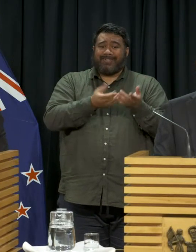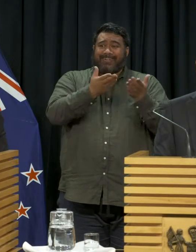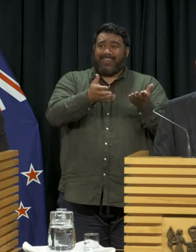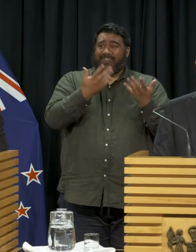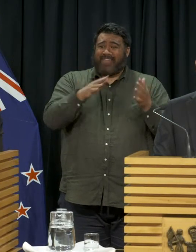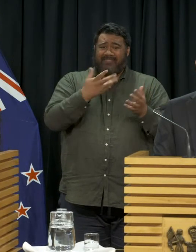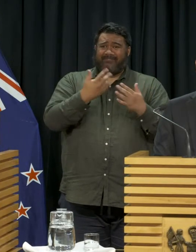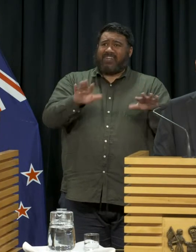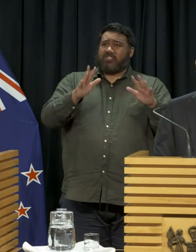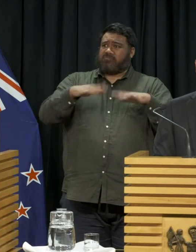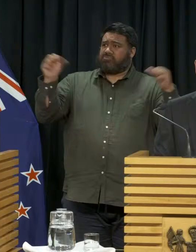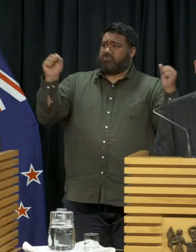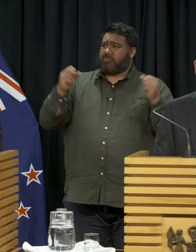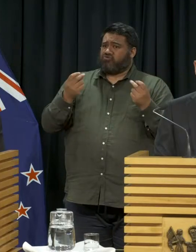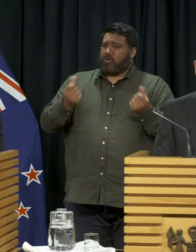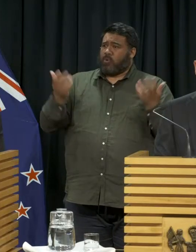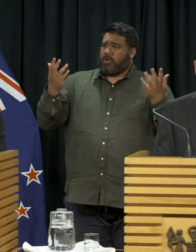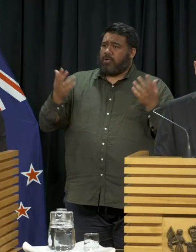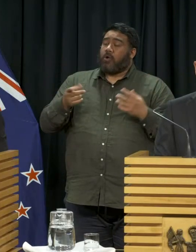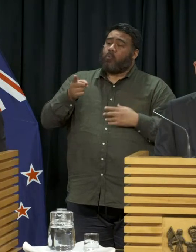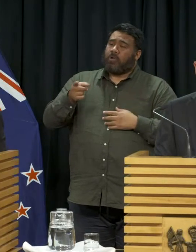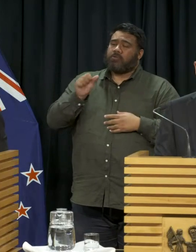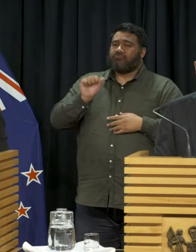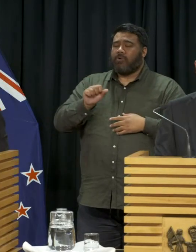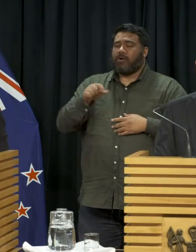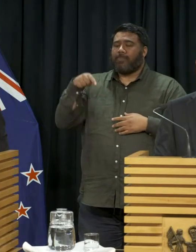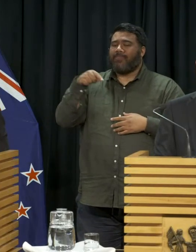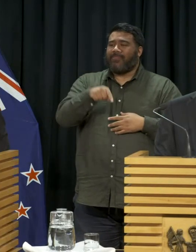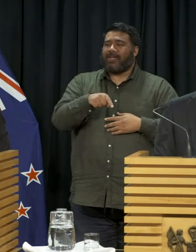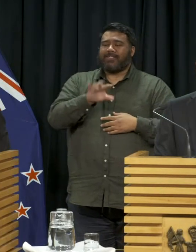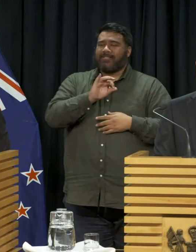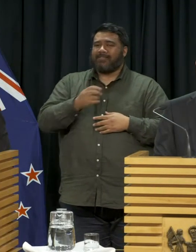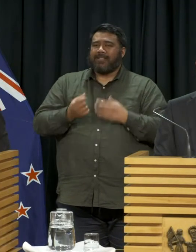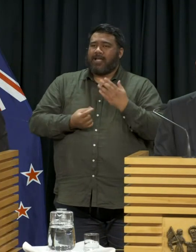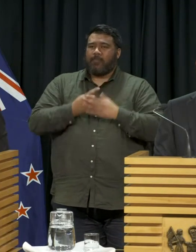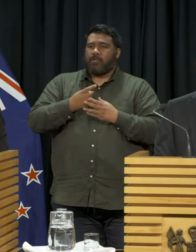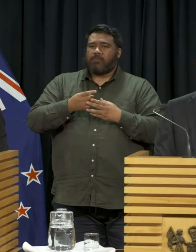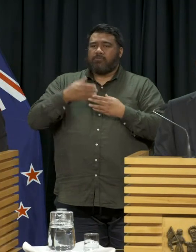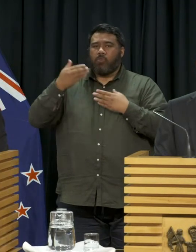which are infrequent, it's about making sure that we